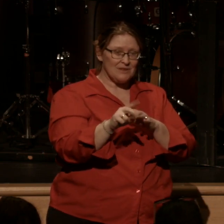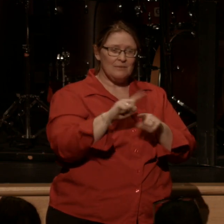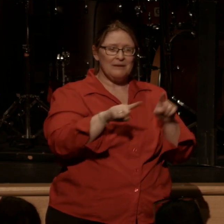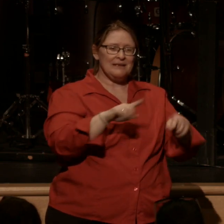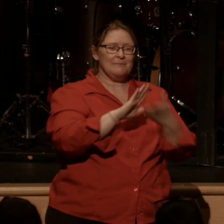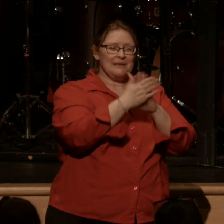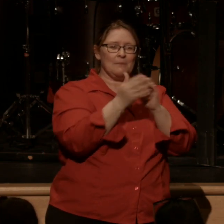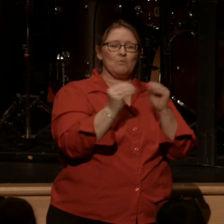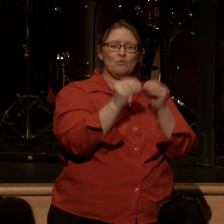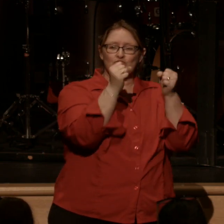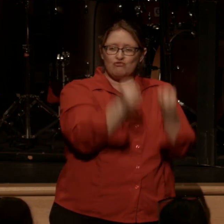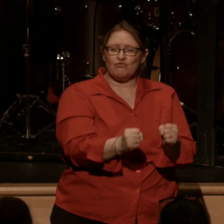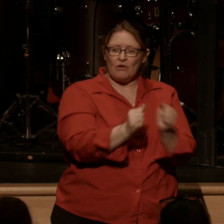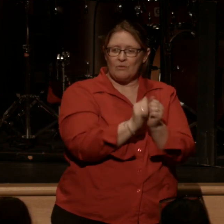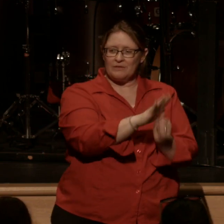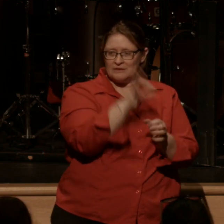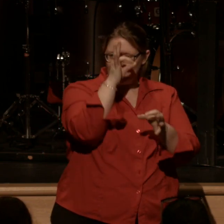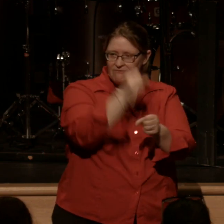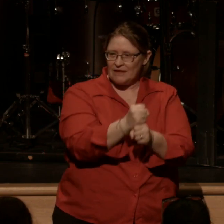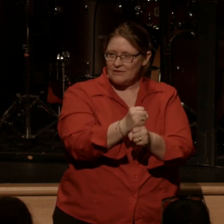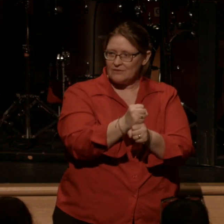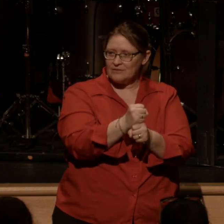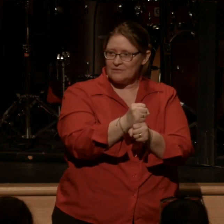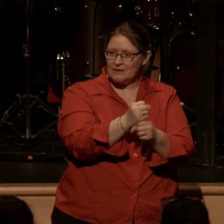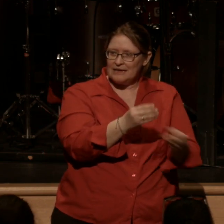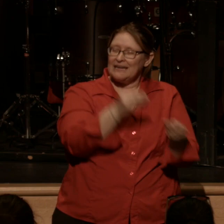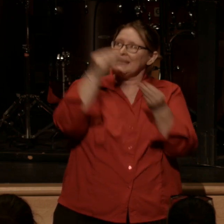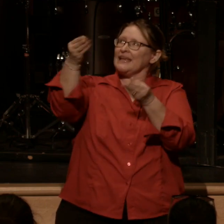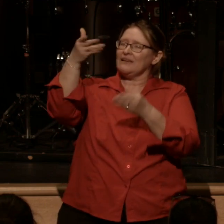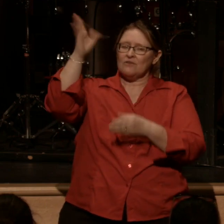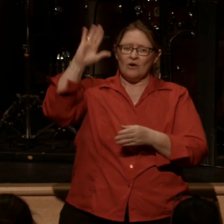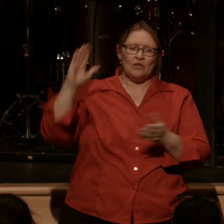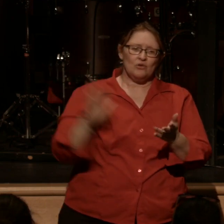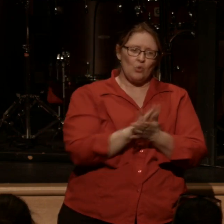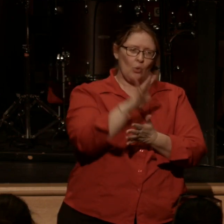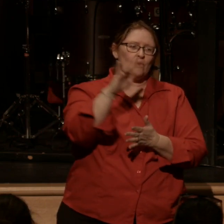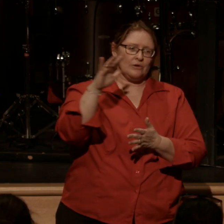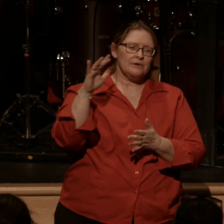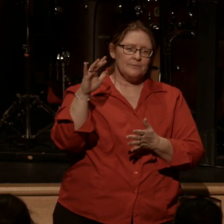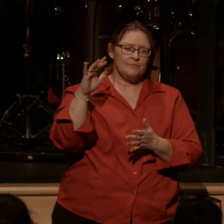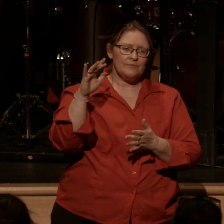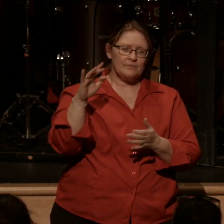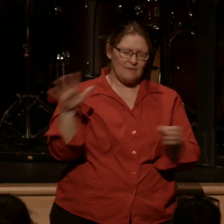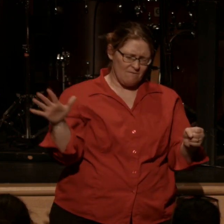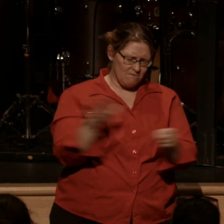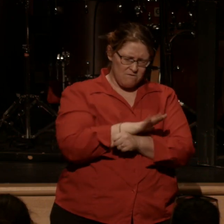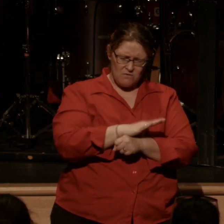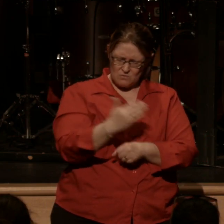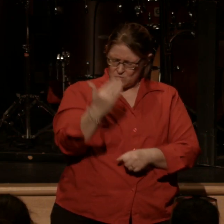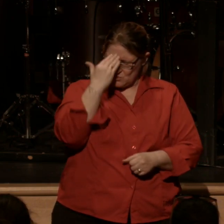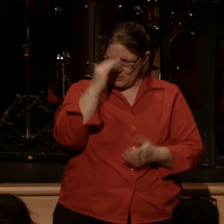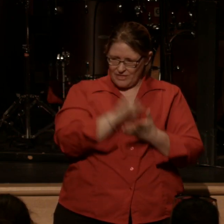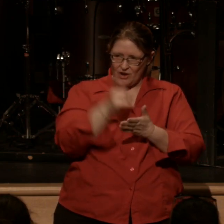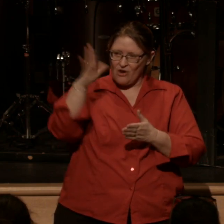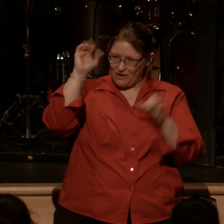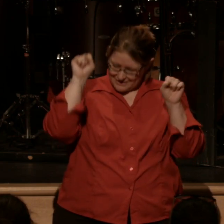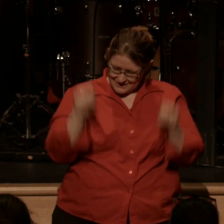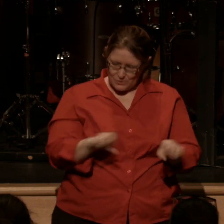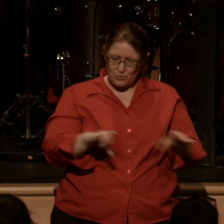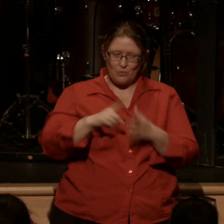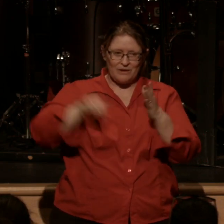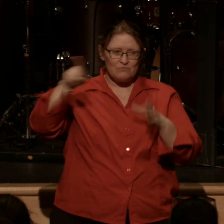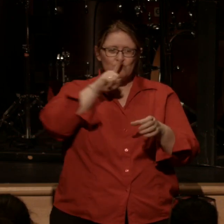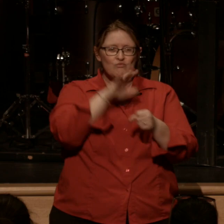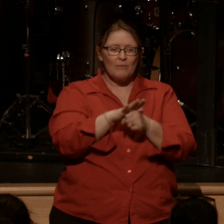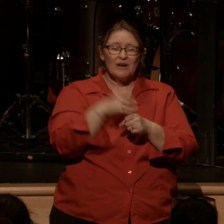grew strong in his faith as he gave God glory, fully convinced that God was able to do what he had promised.